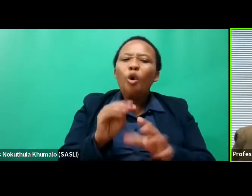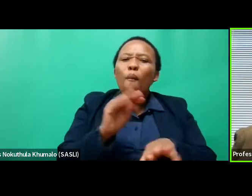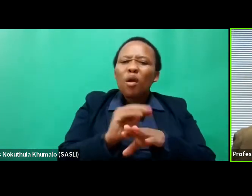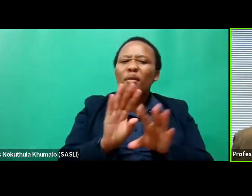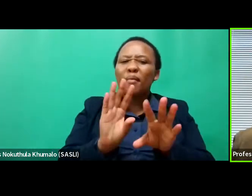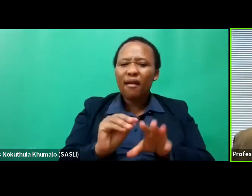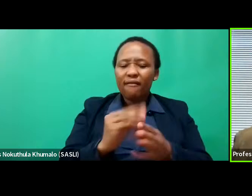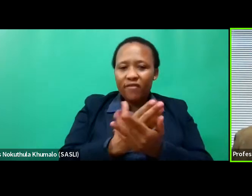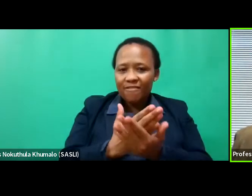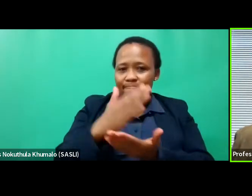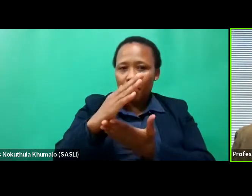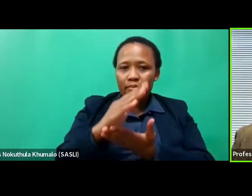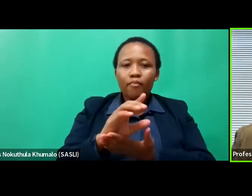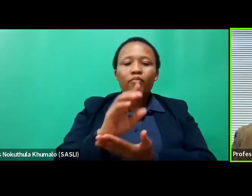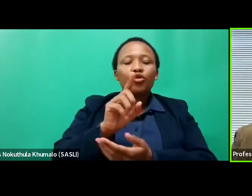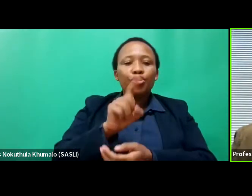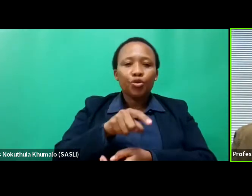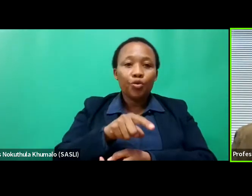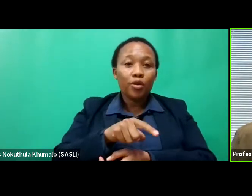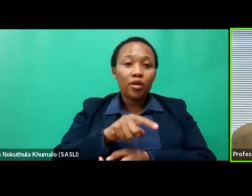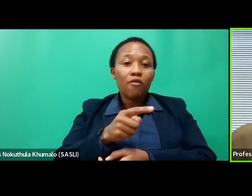future society.